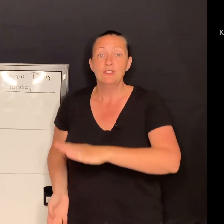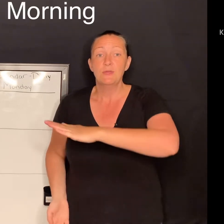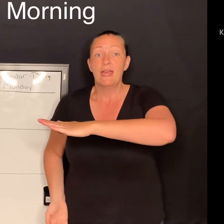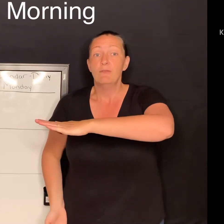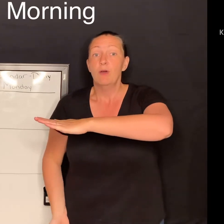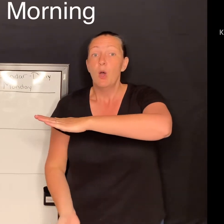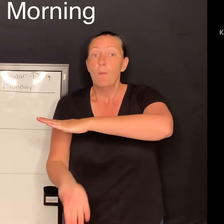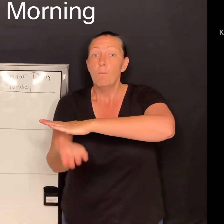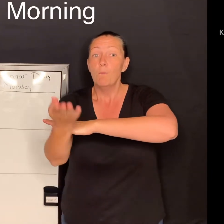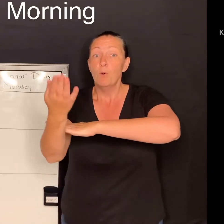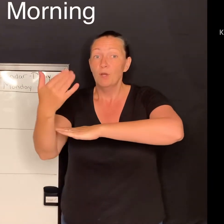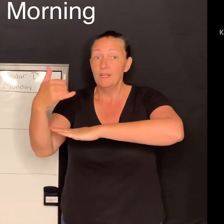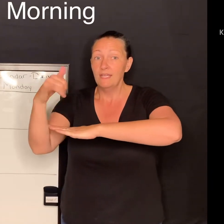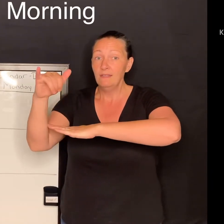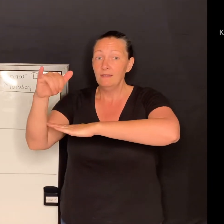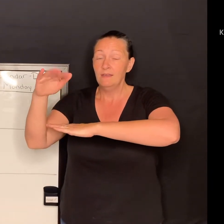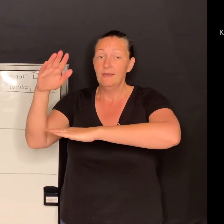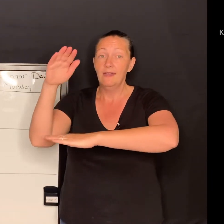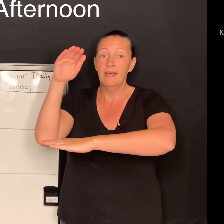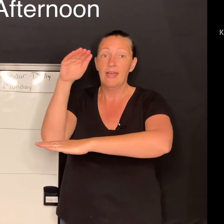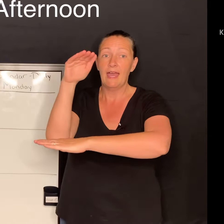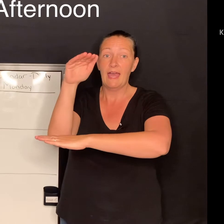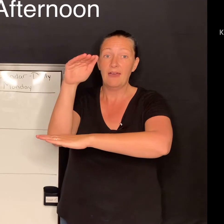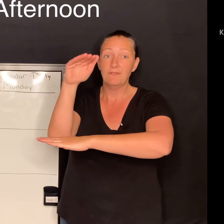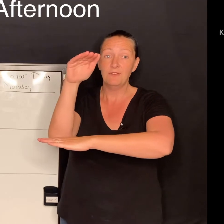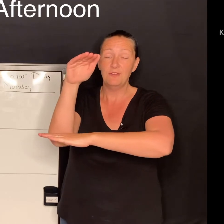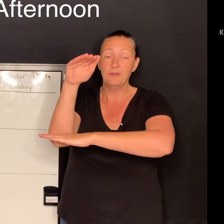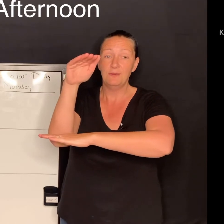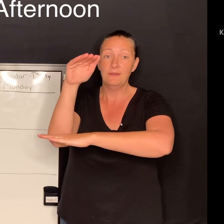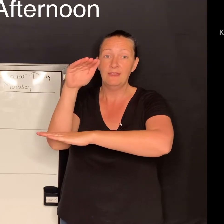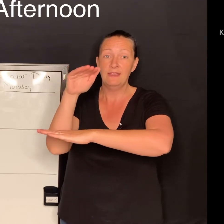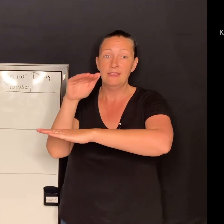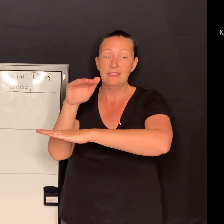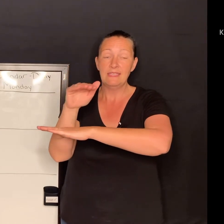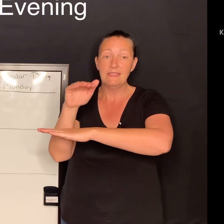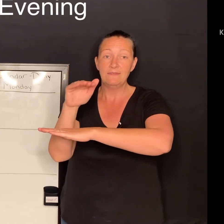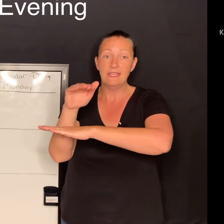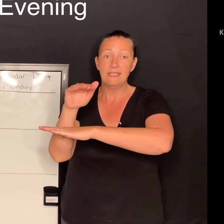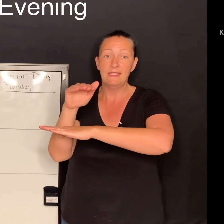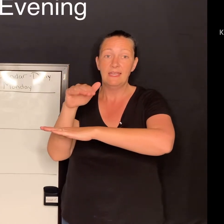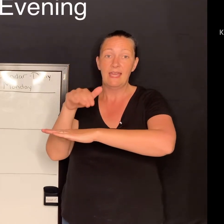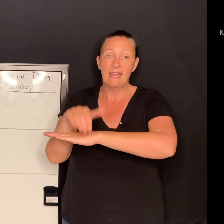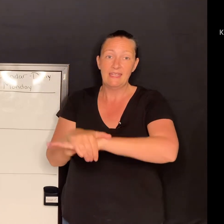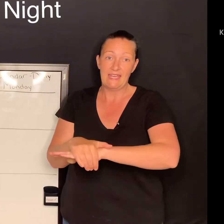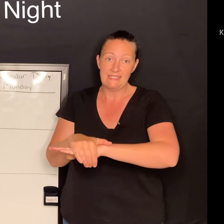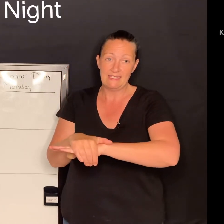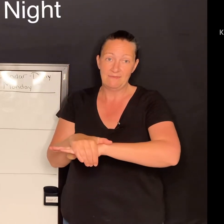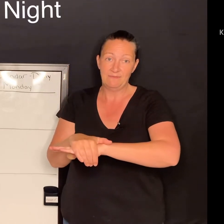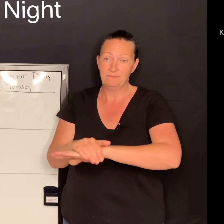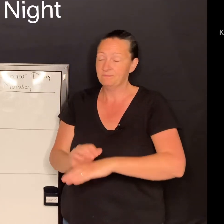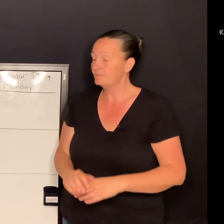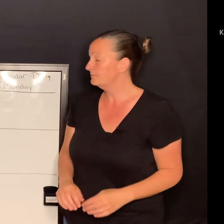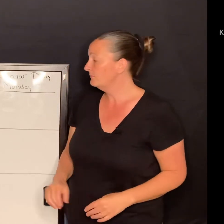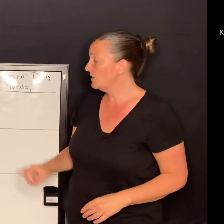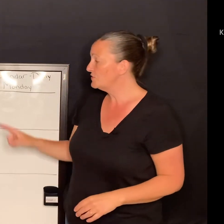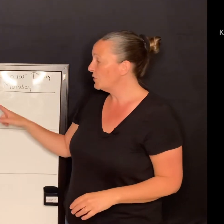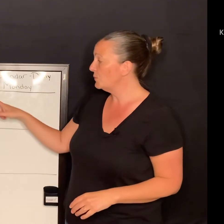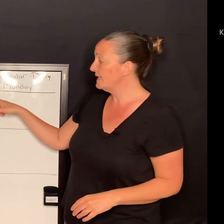have morning, afternoon, evening, and night. So we can